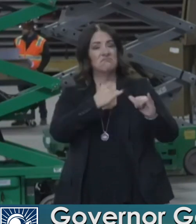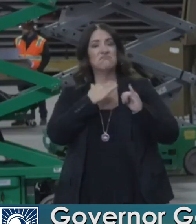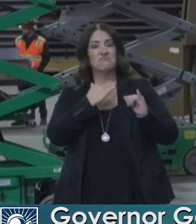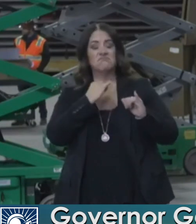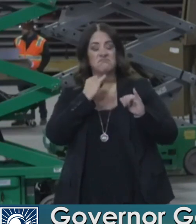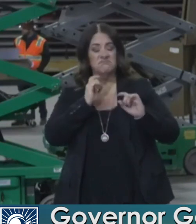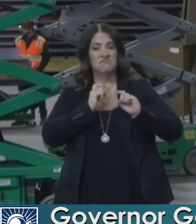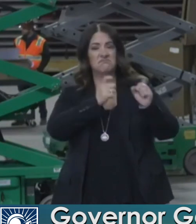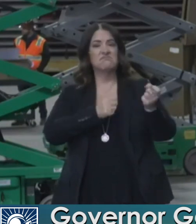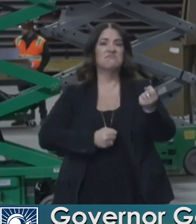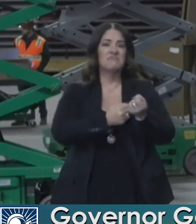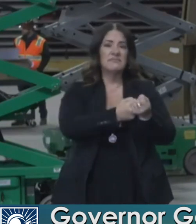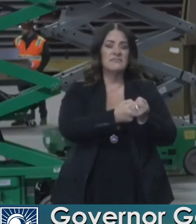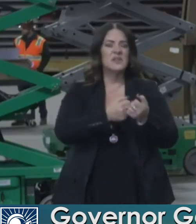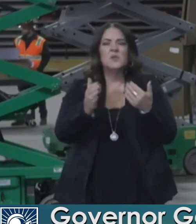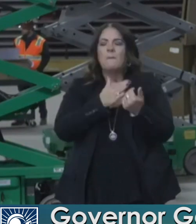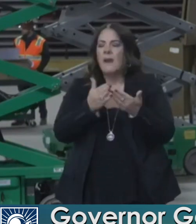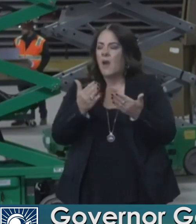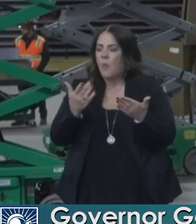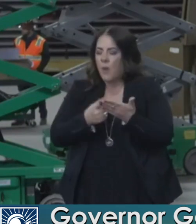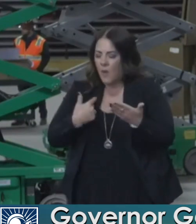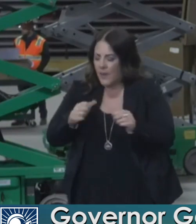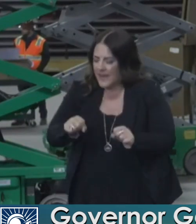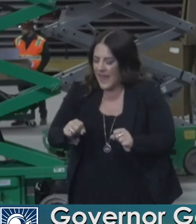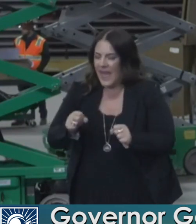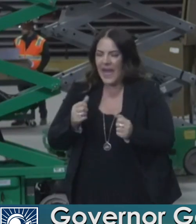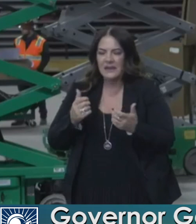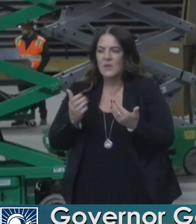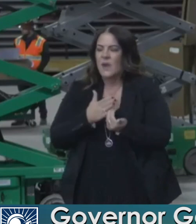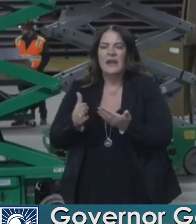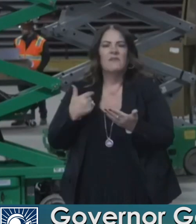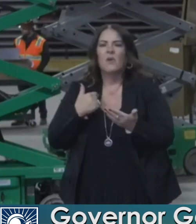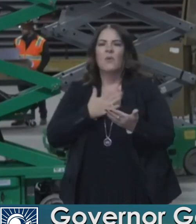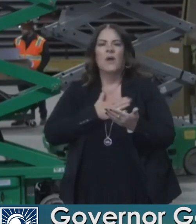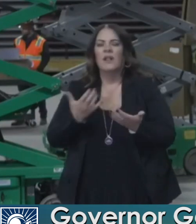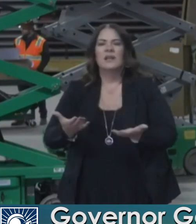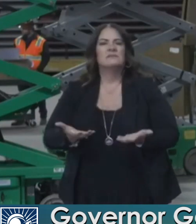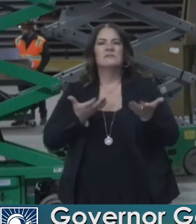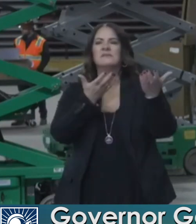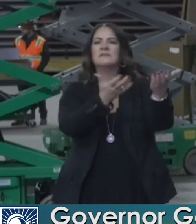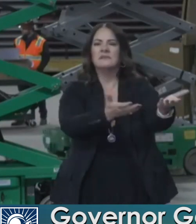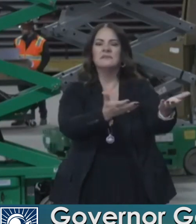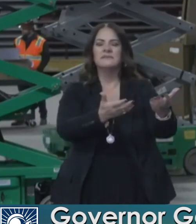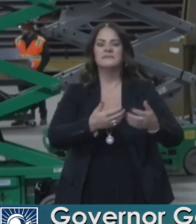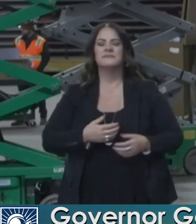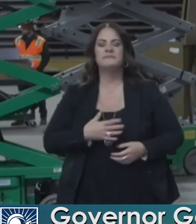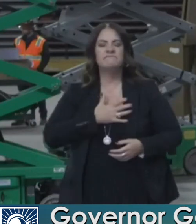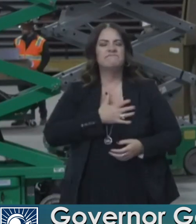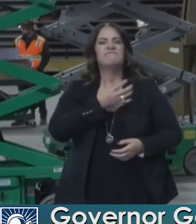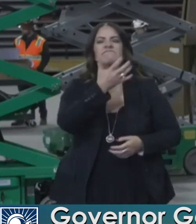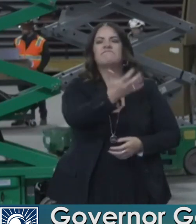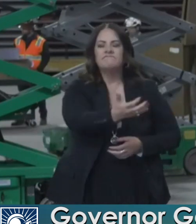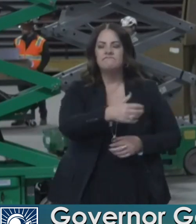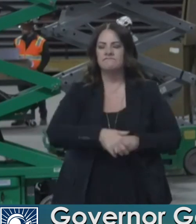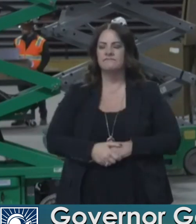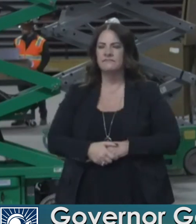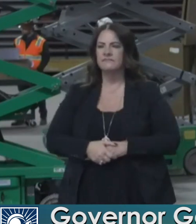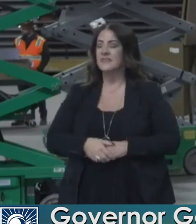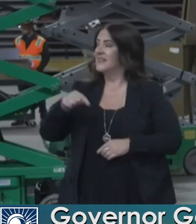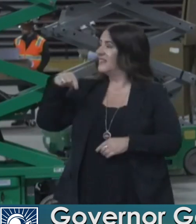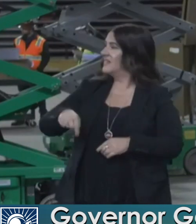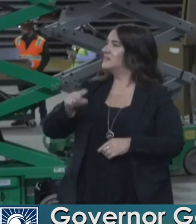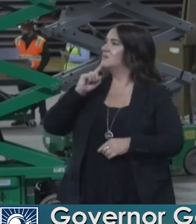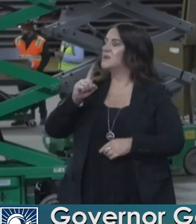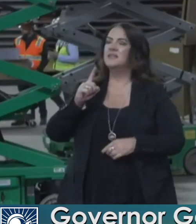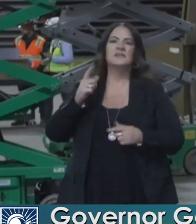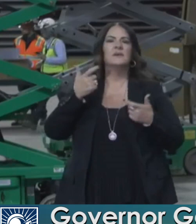any small way that we can. This where we're standing right now is actually one of the iconic venues